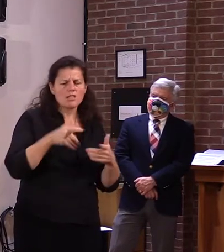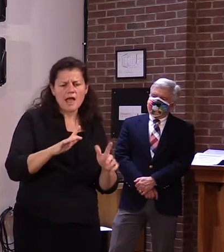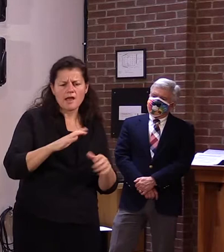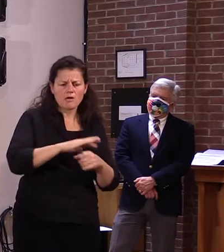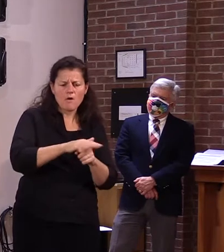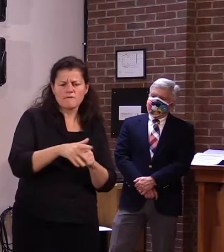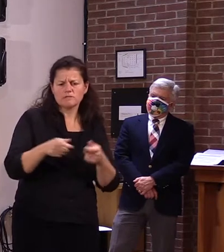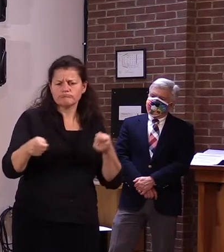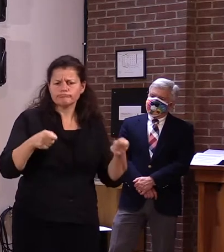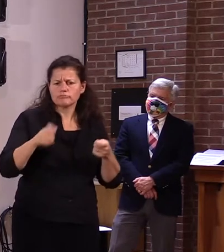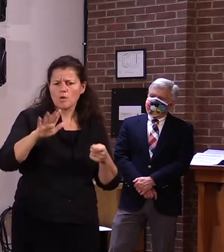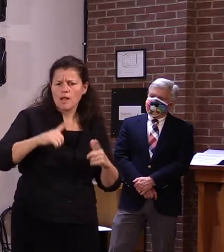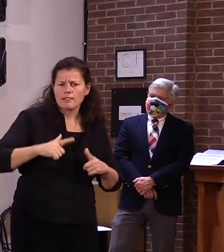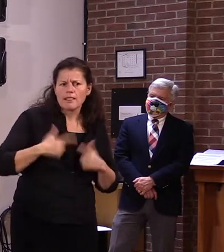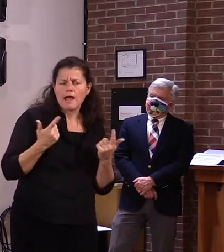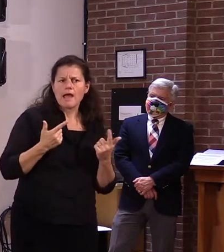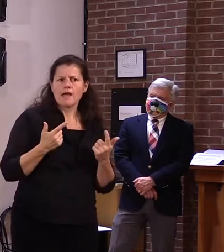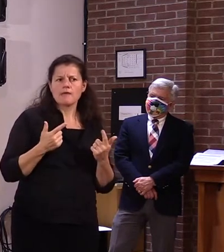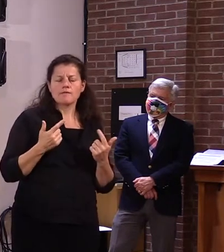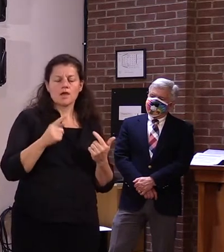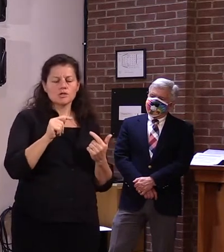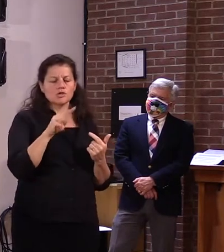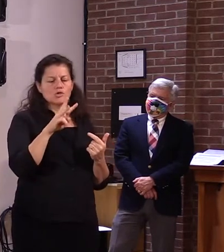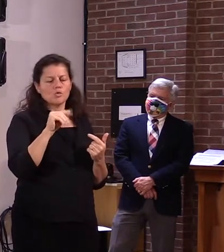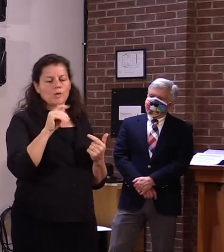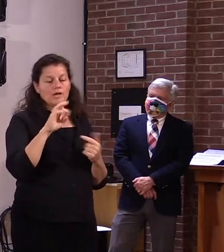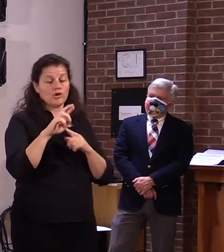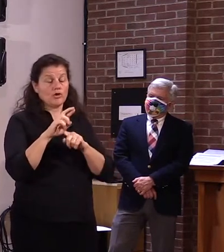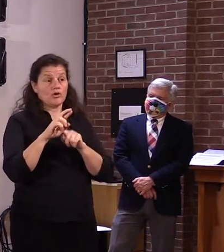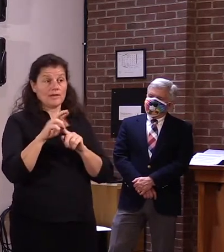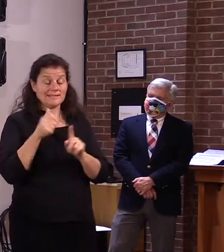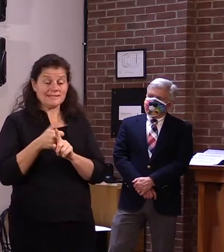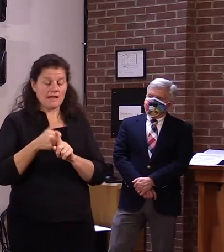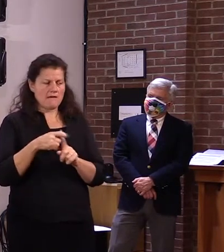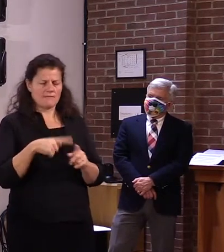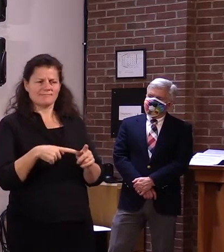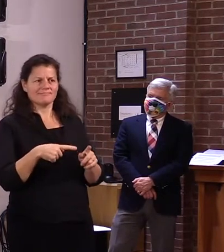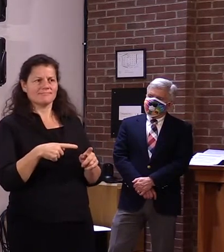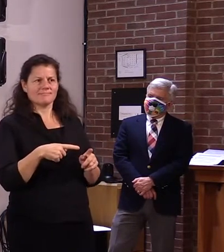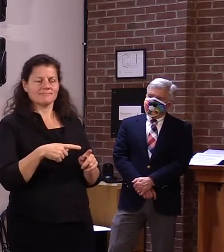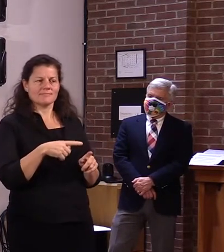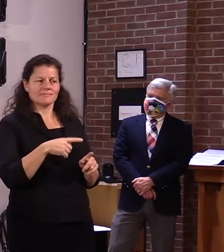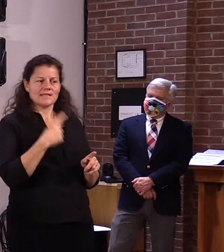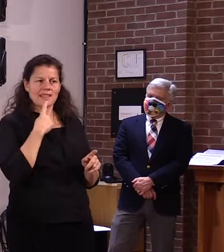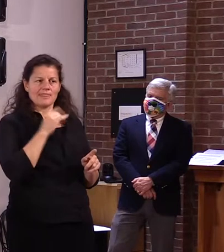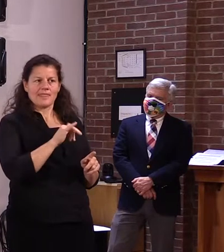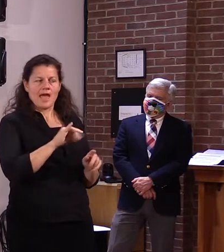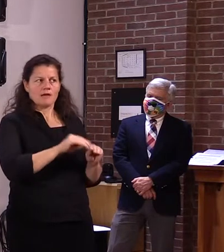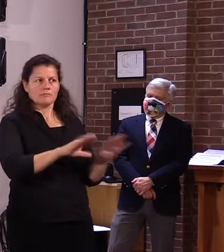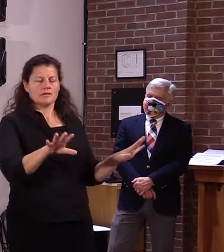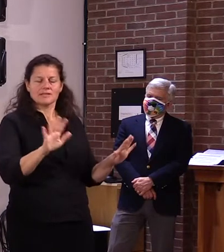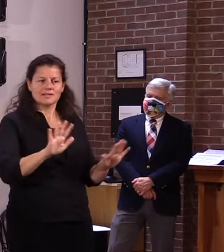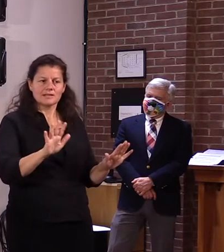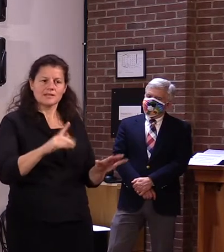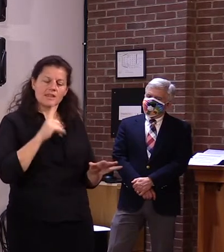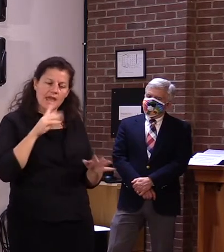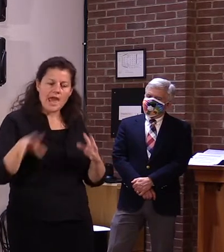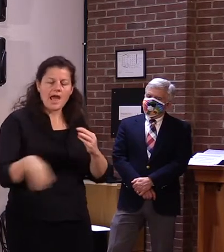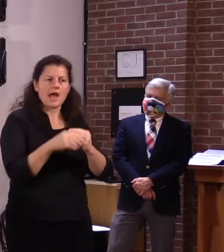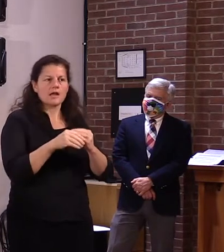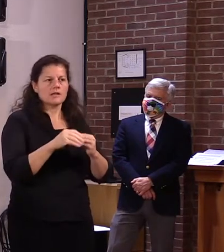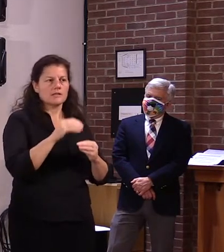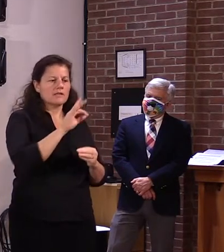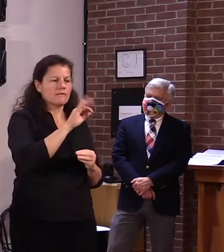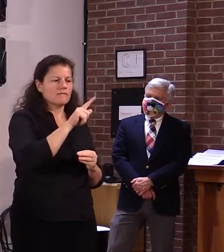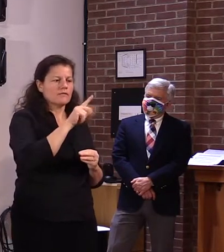A tweet that has since been flagged by Twitter talked about how the flu sometimes kills over 100,000 people. We